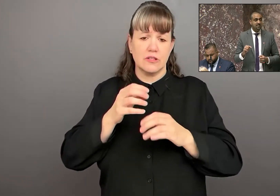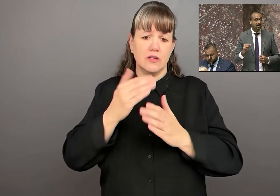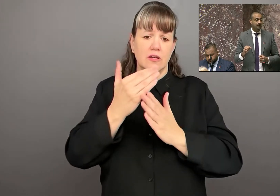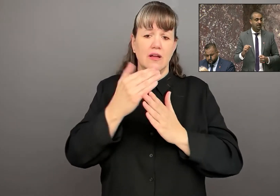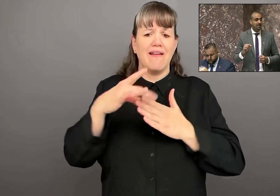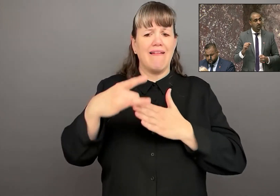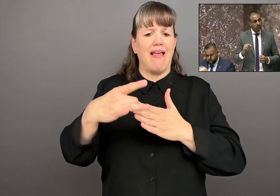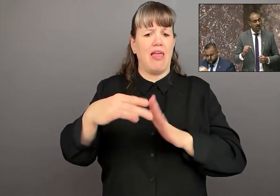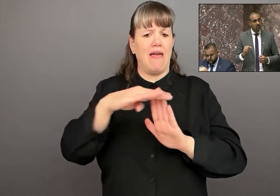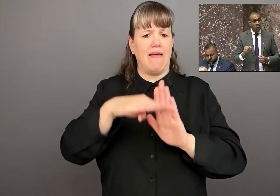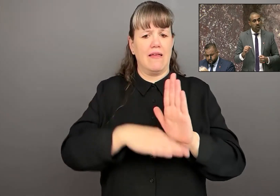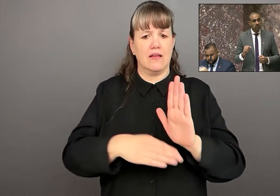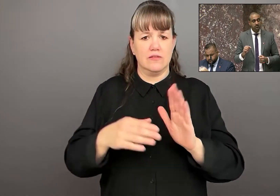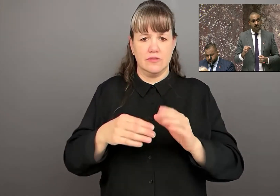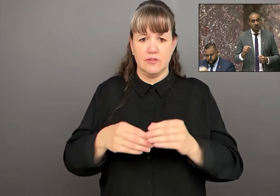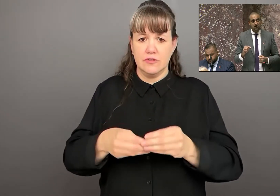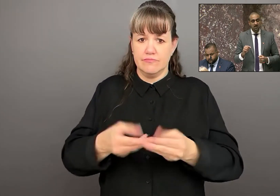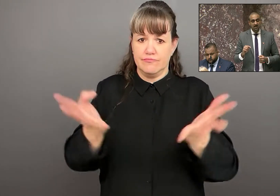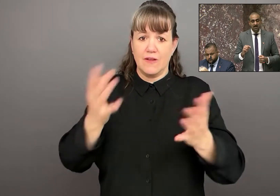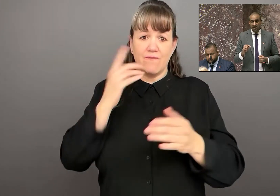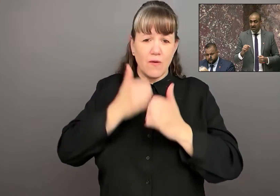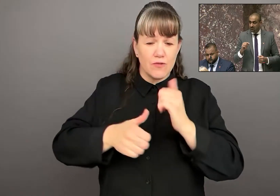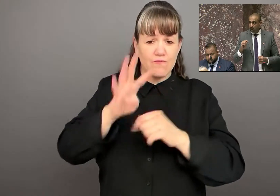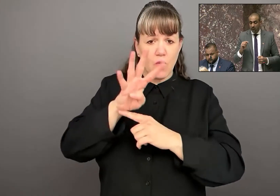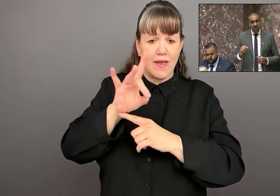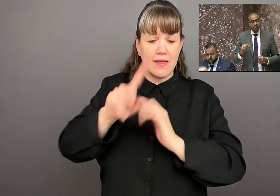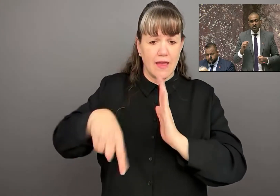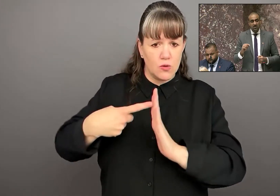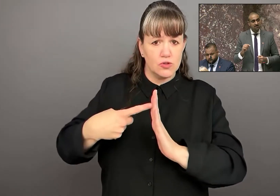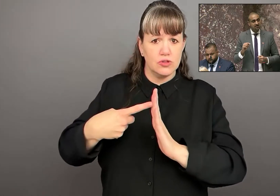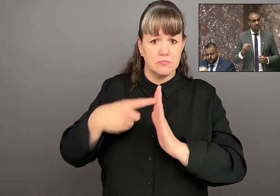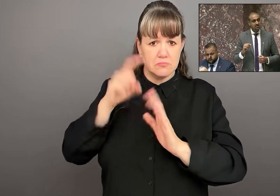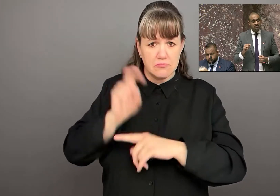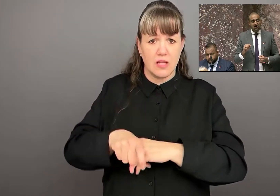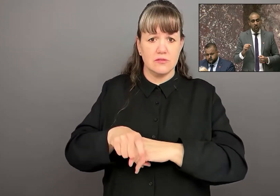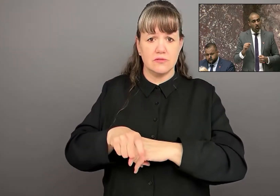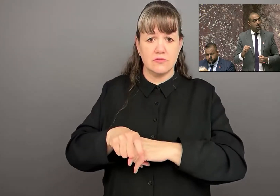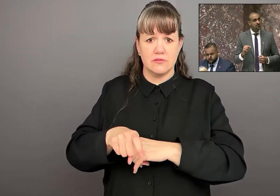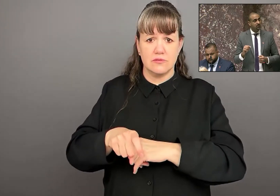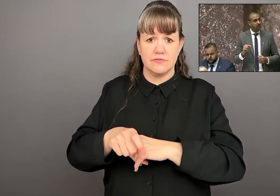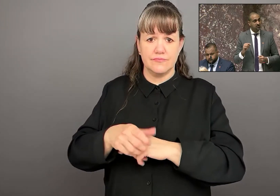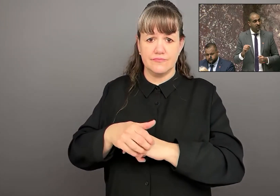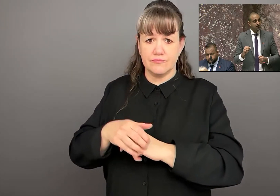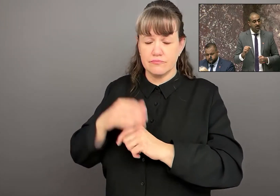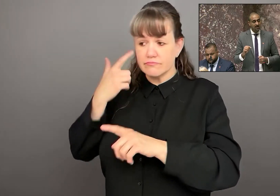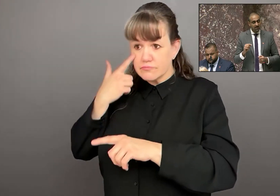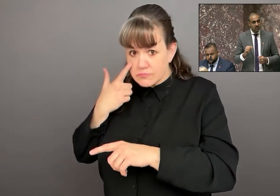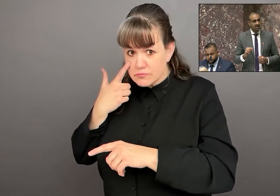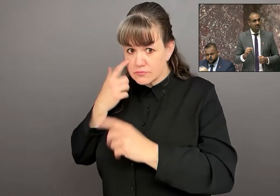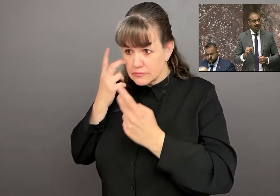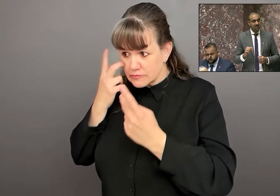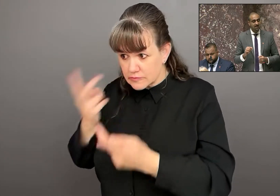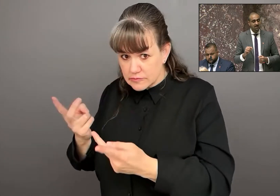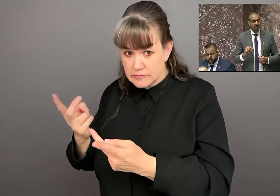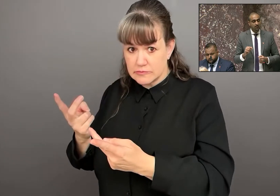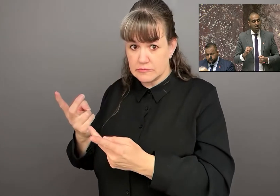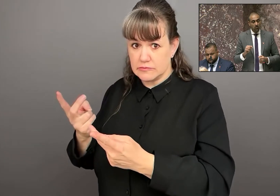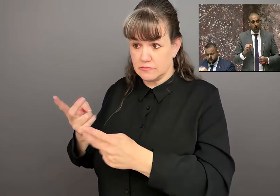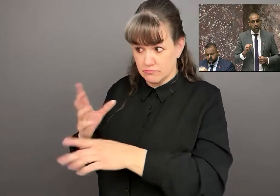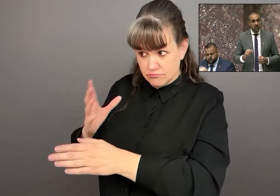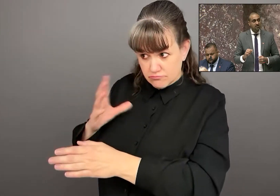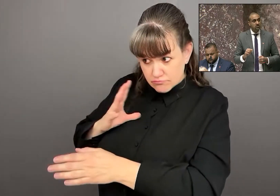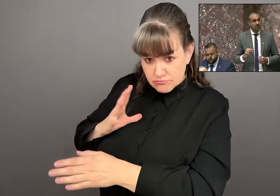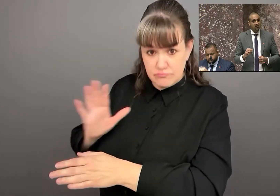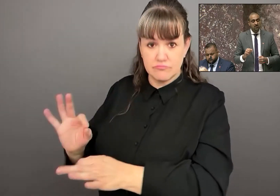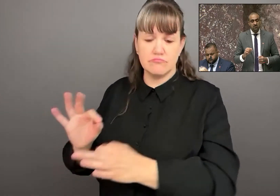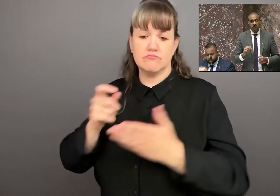who they see come in and who they go out, Honourable Speaker. I fully appreciate that this is not cold comfort for this family. I understand that. But what